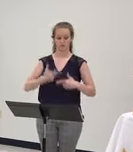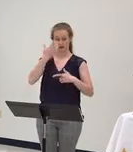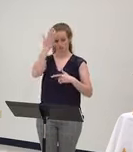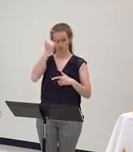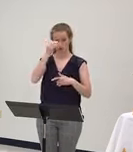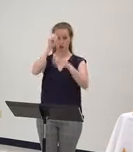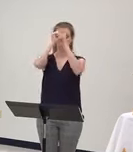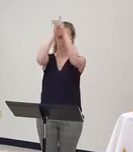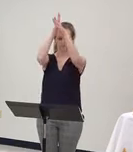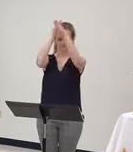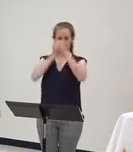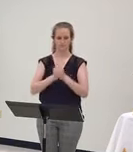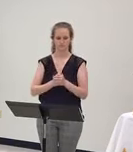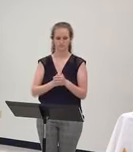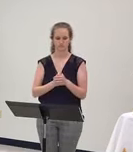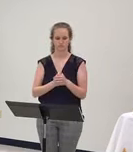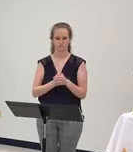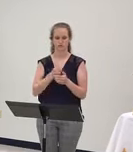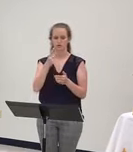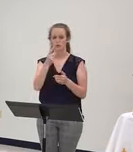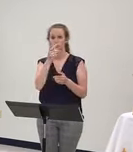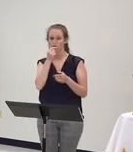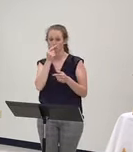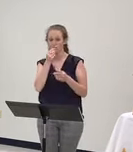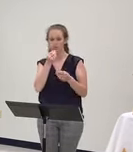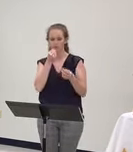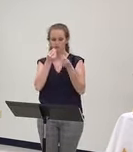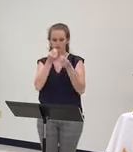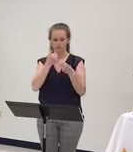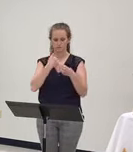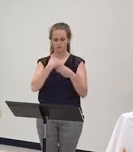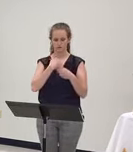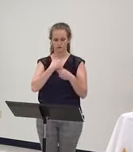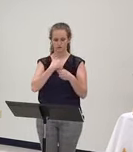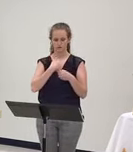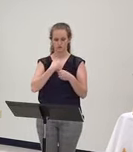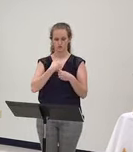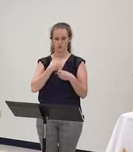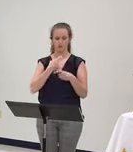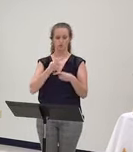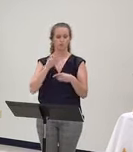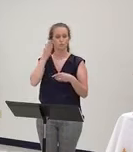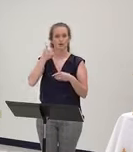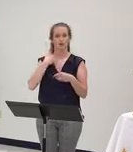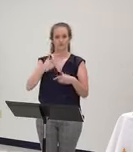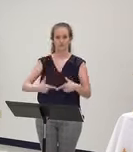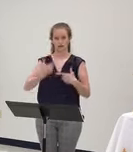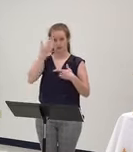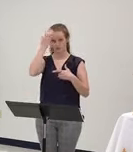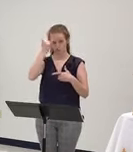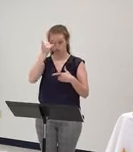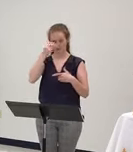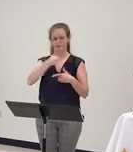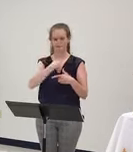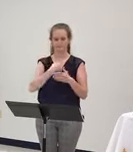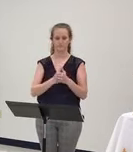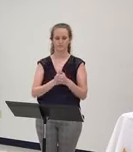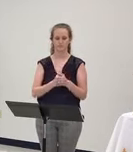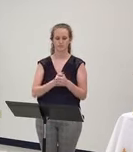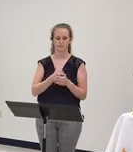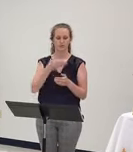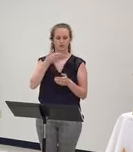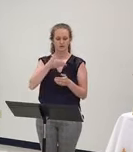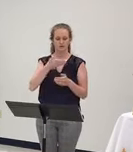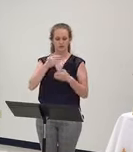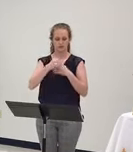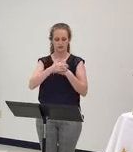of the Father, so also the one who feeds on me will have life because of me. This is the bread